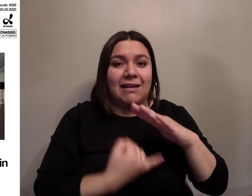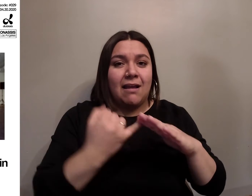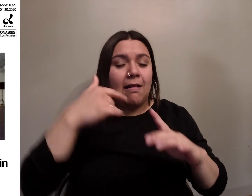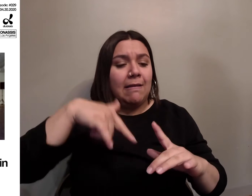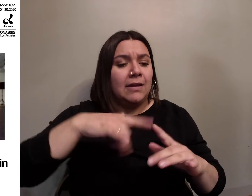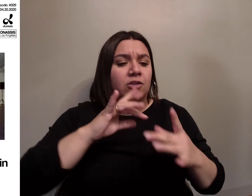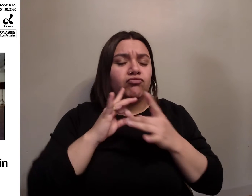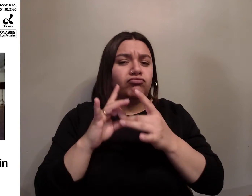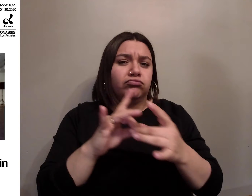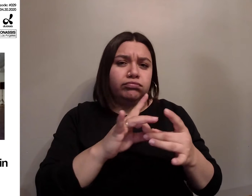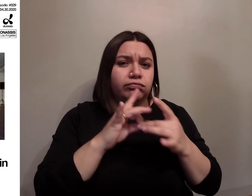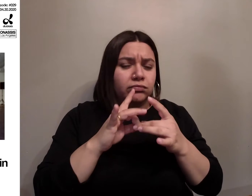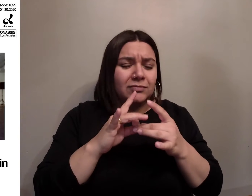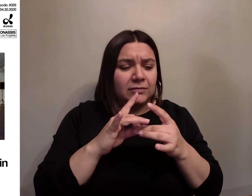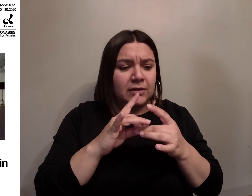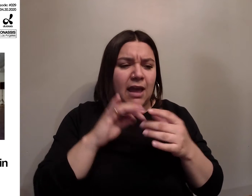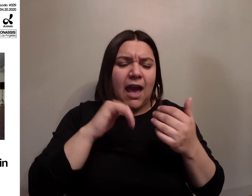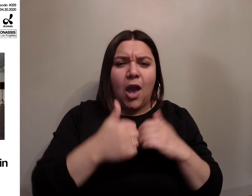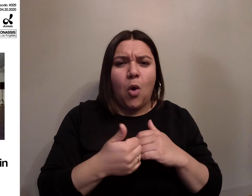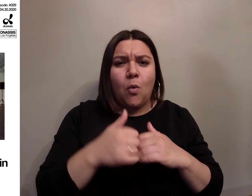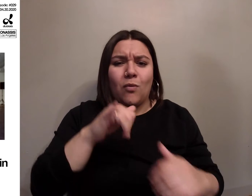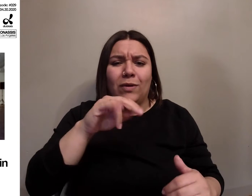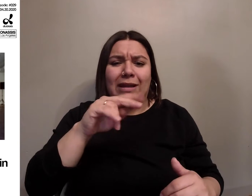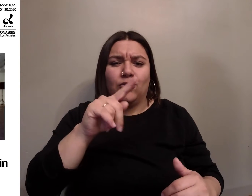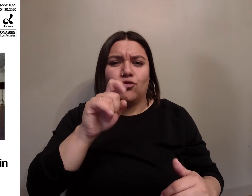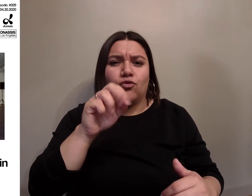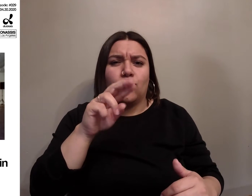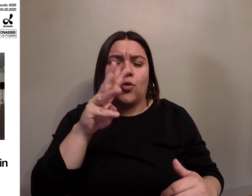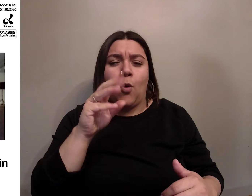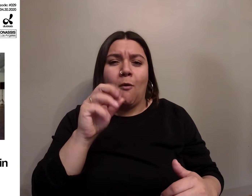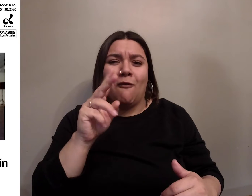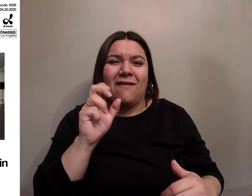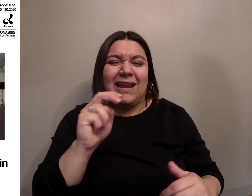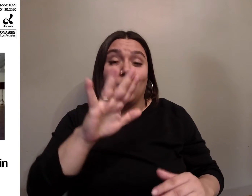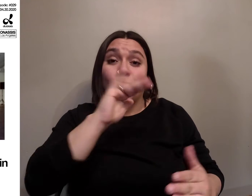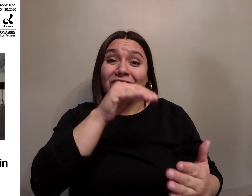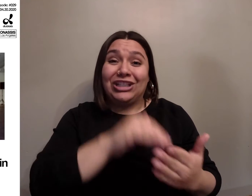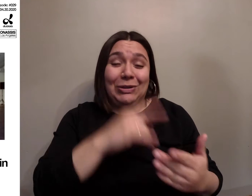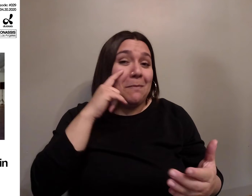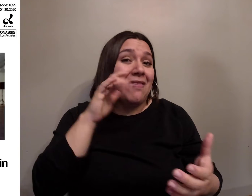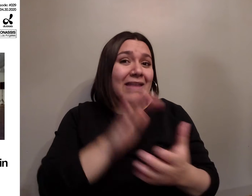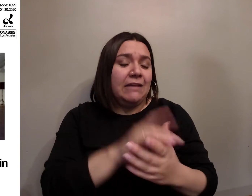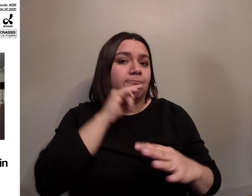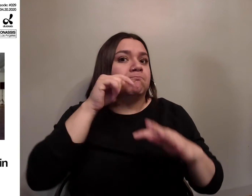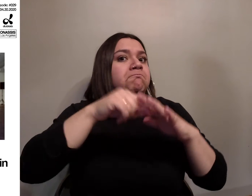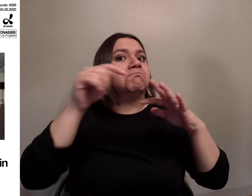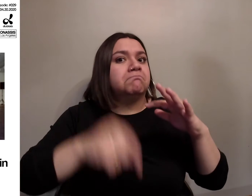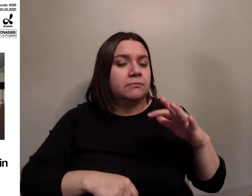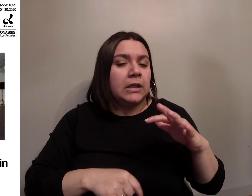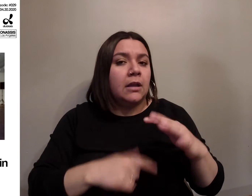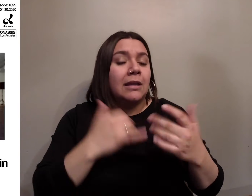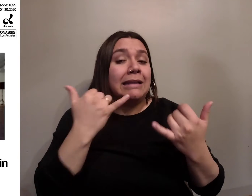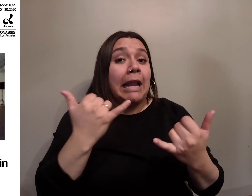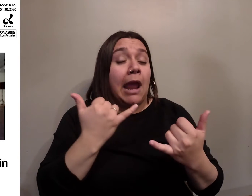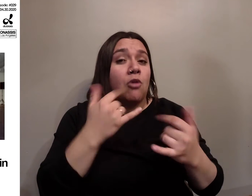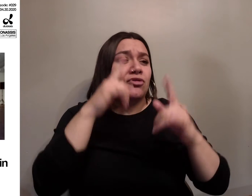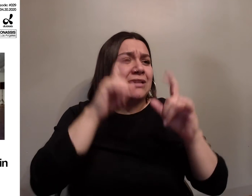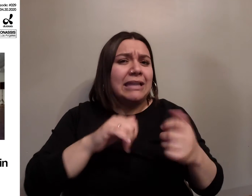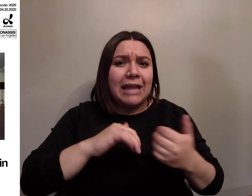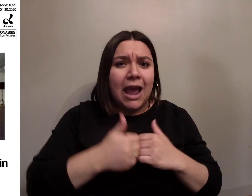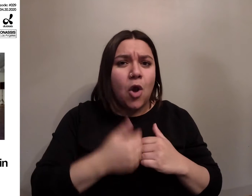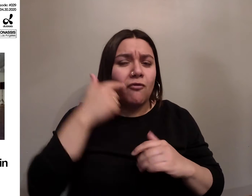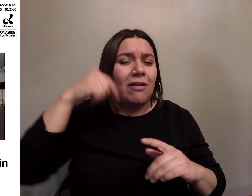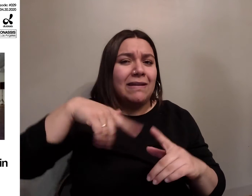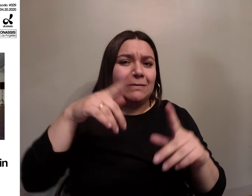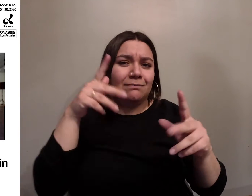this interwoven connection that your center believes in deeply put to the test